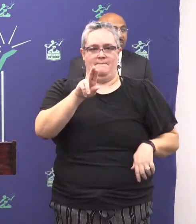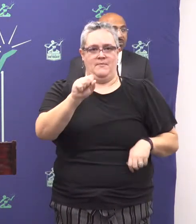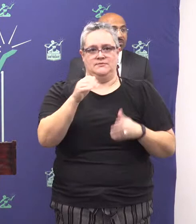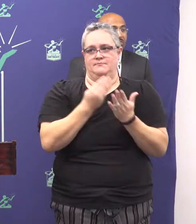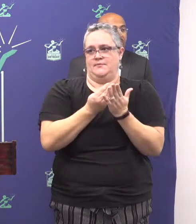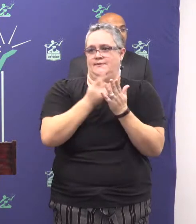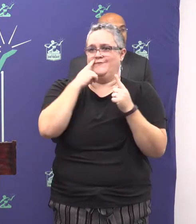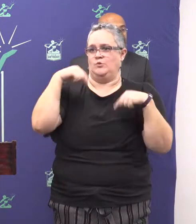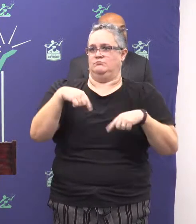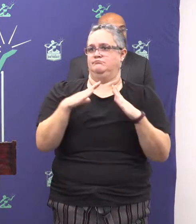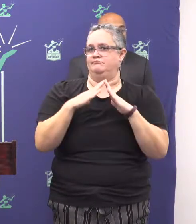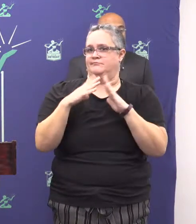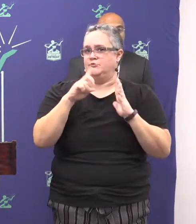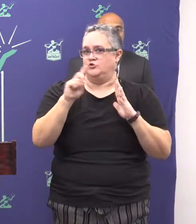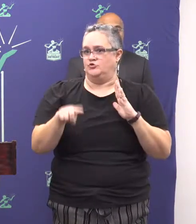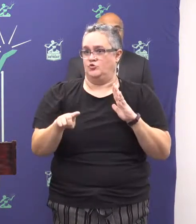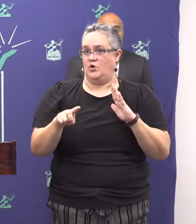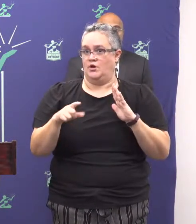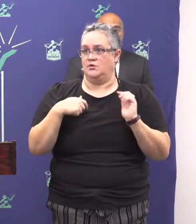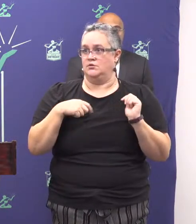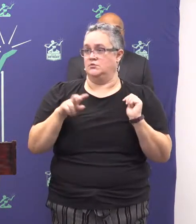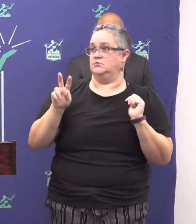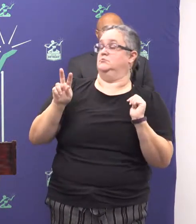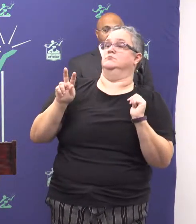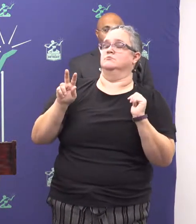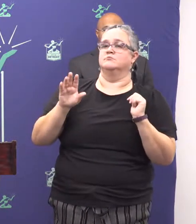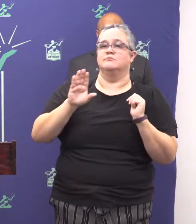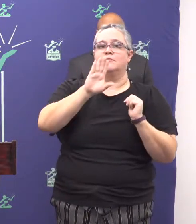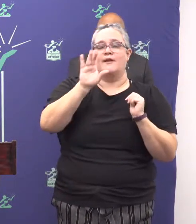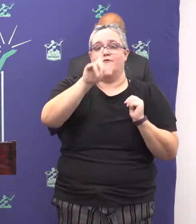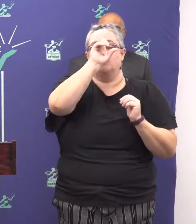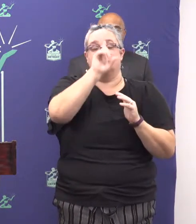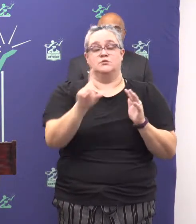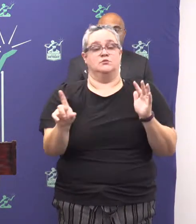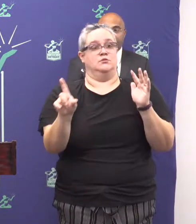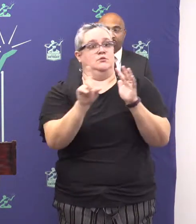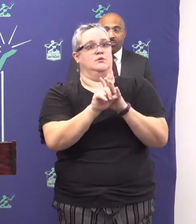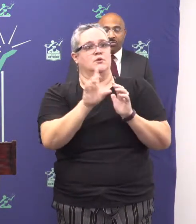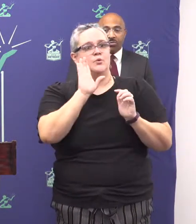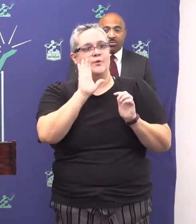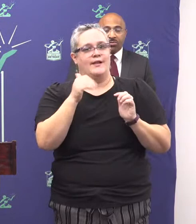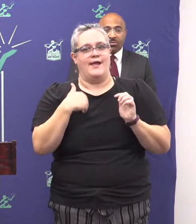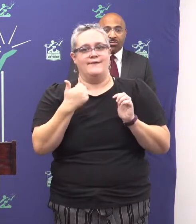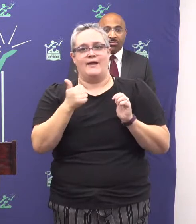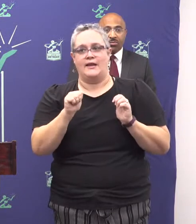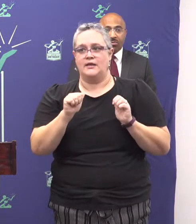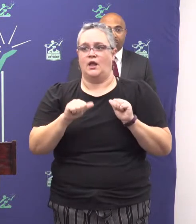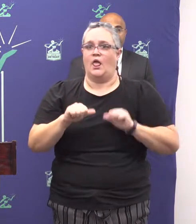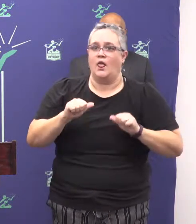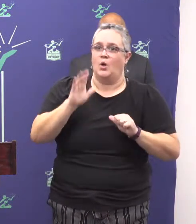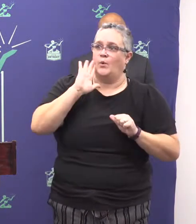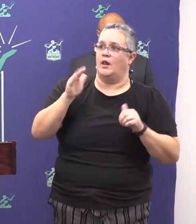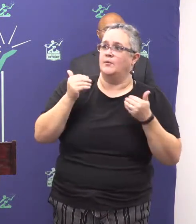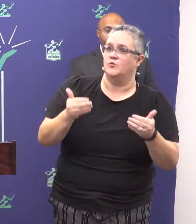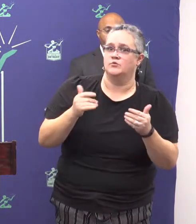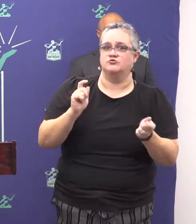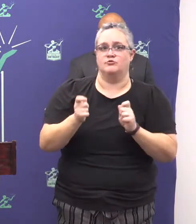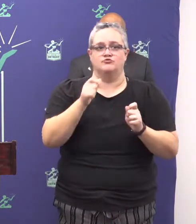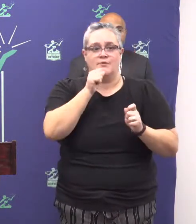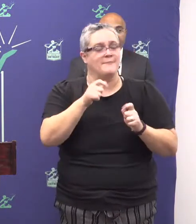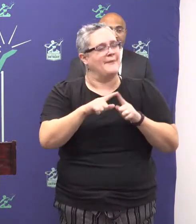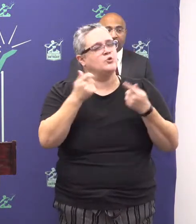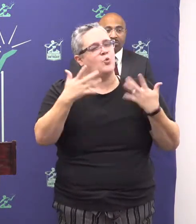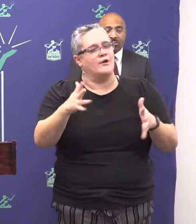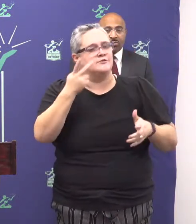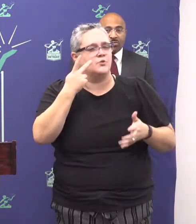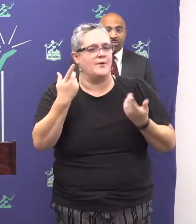of Detroit. And it never occurred to me that there would be any question. But you saw what happened 2 weeks